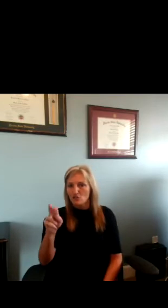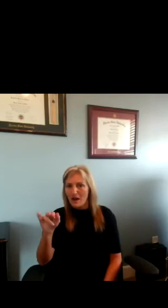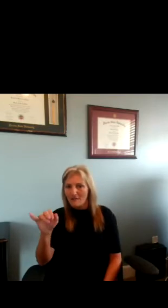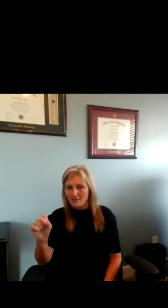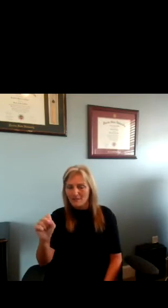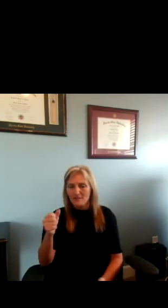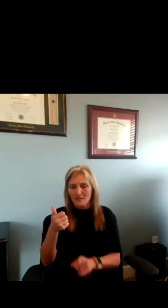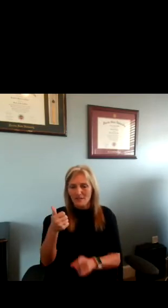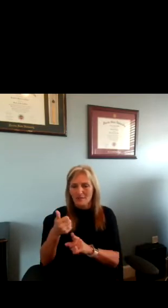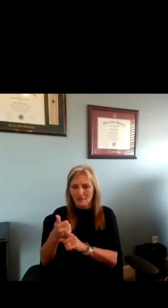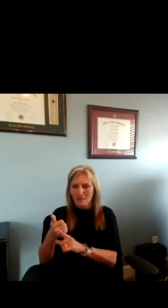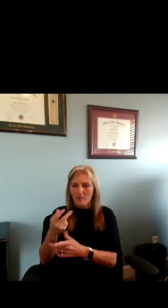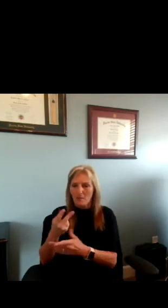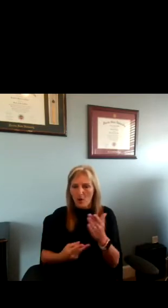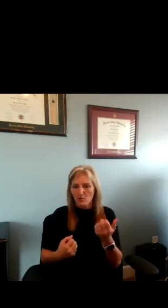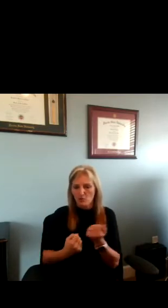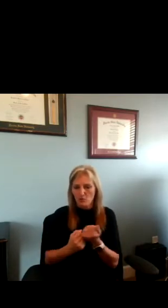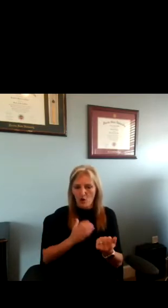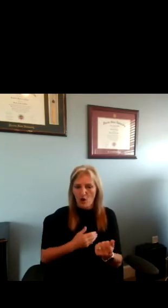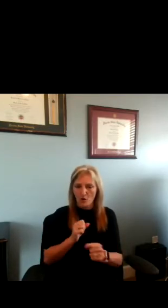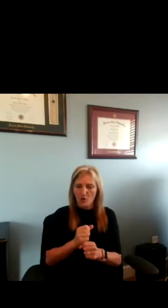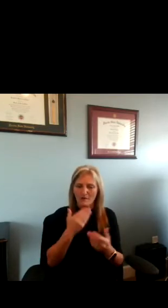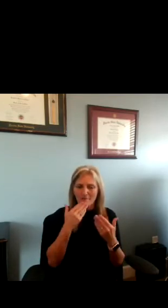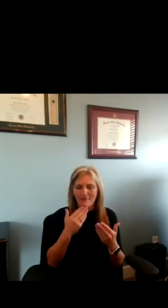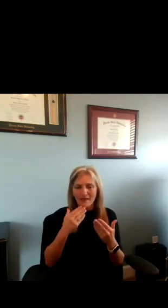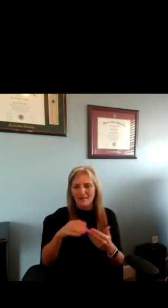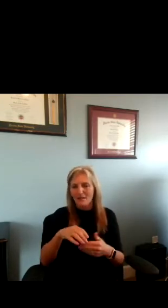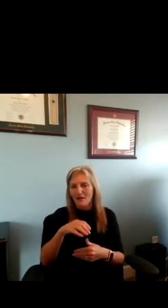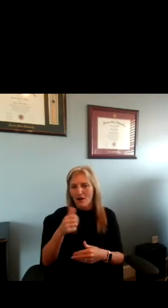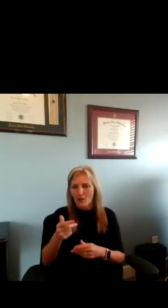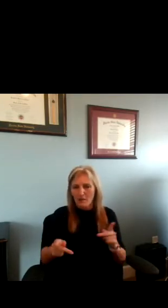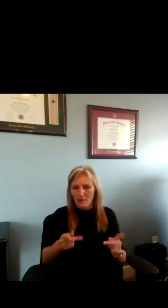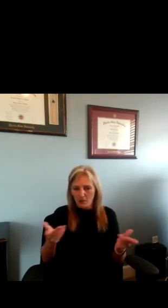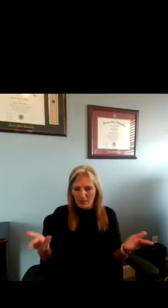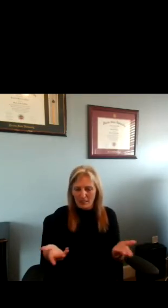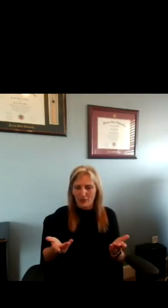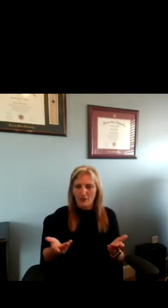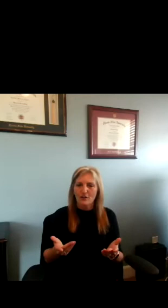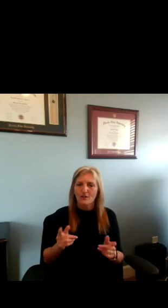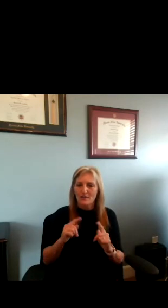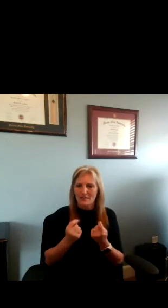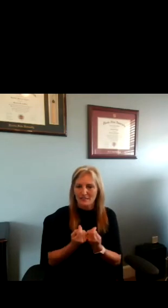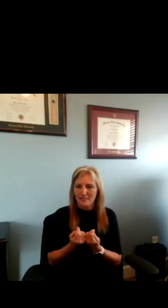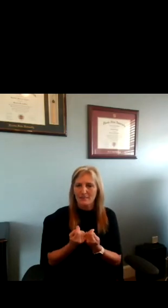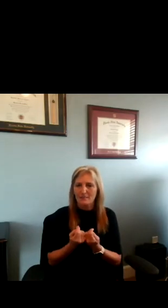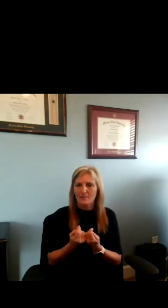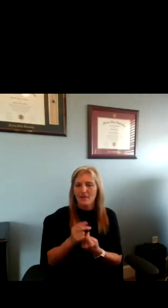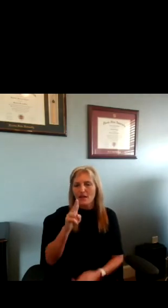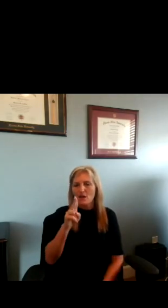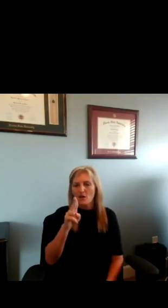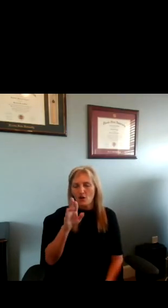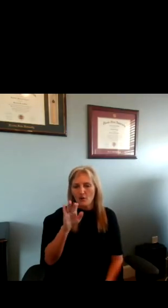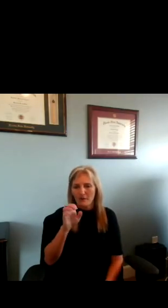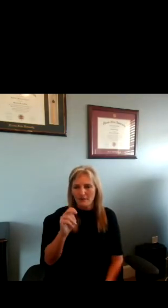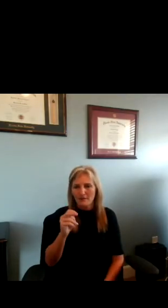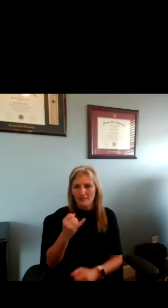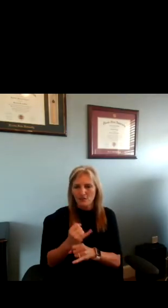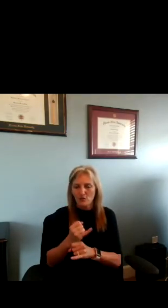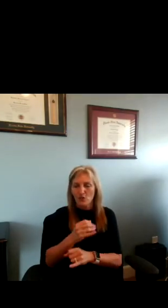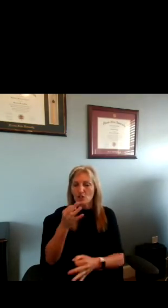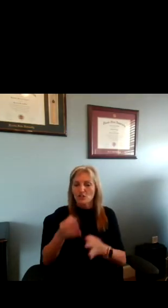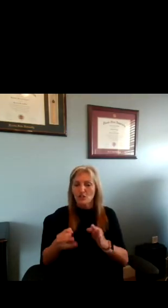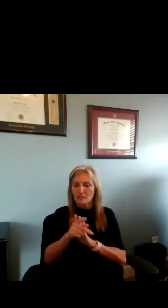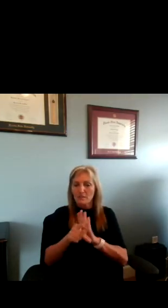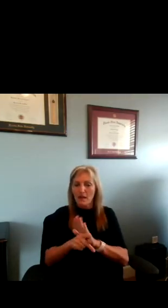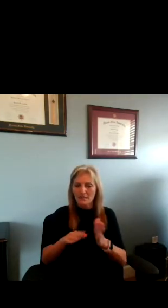here in attendance on behalf of our dynamite team at the Justice Policy Center at the Urban Institute. The Justice Policy